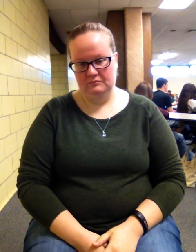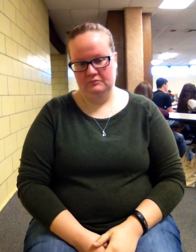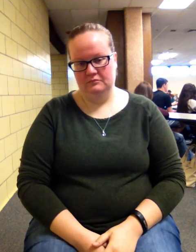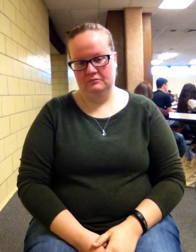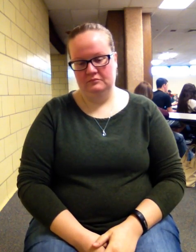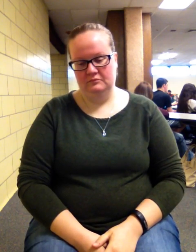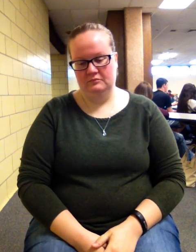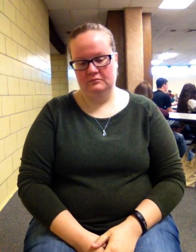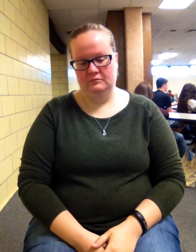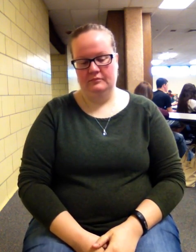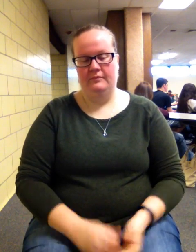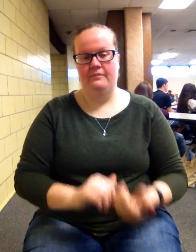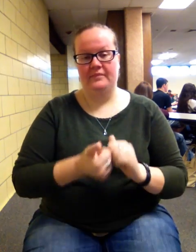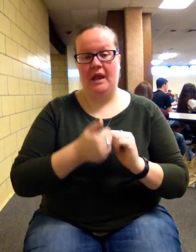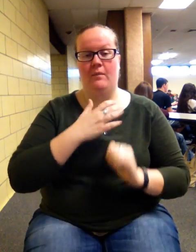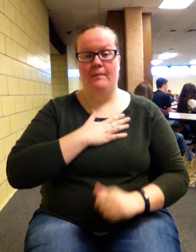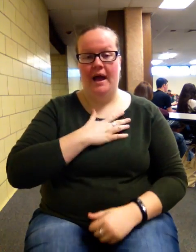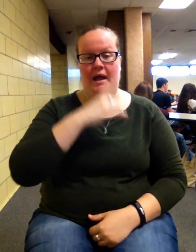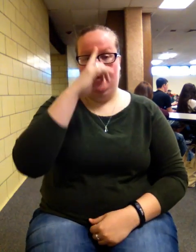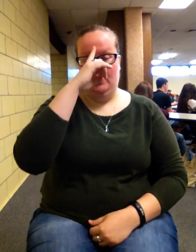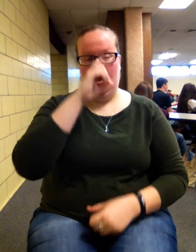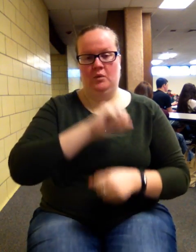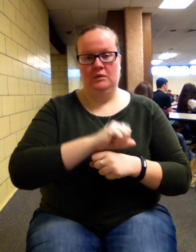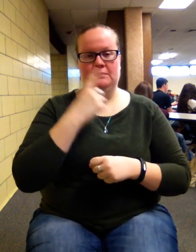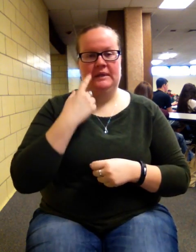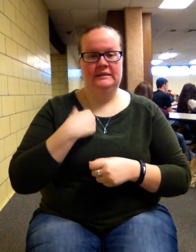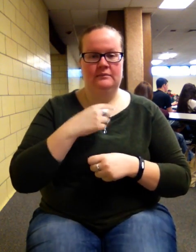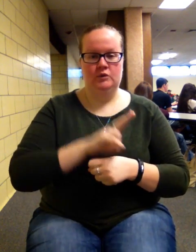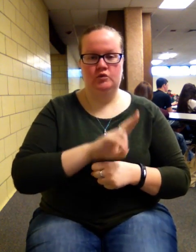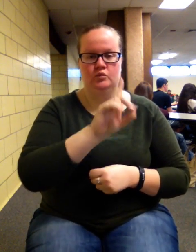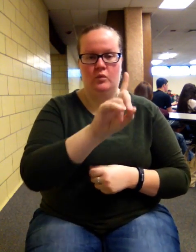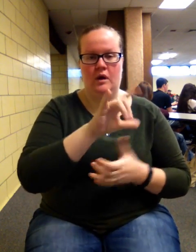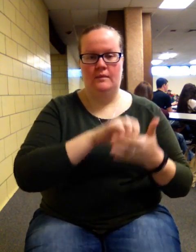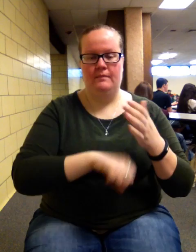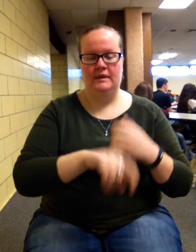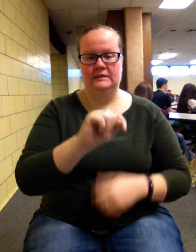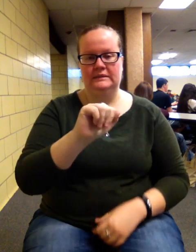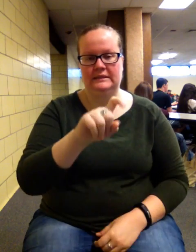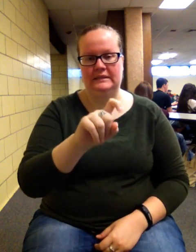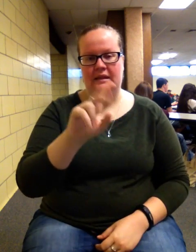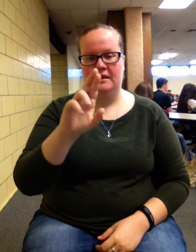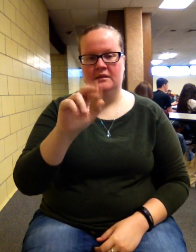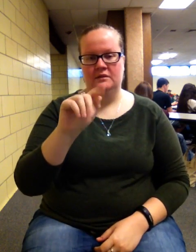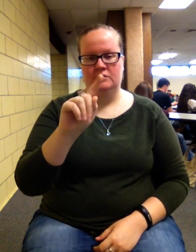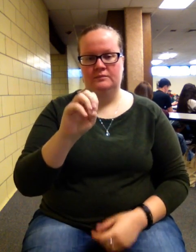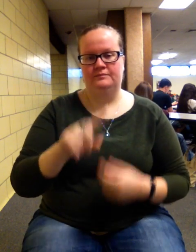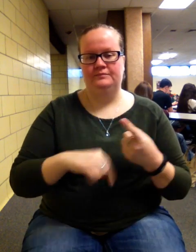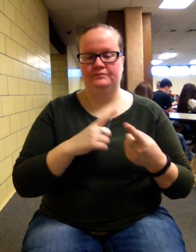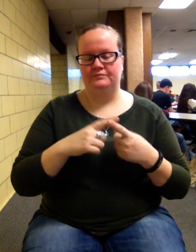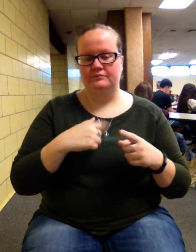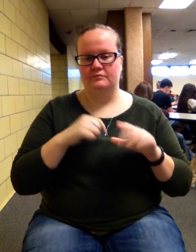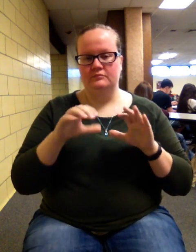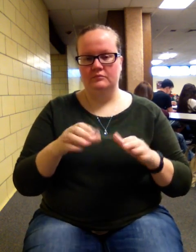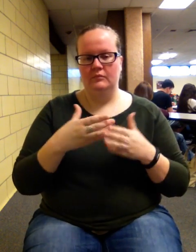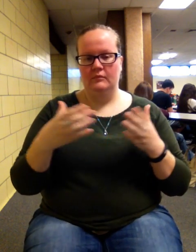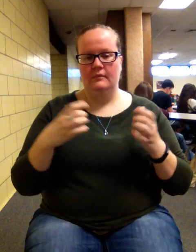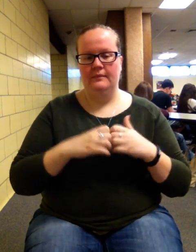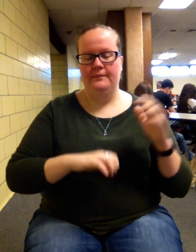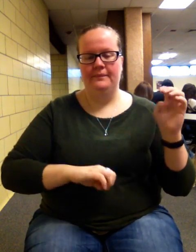The way my brain works, because I'm so used to 1 minus the tax rate when I do a lot of stuff in evaluations, another way